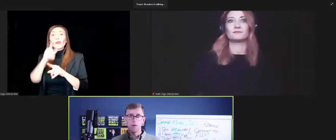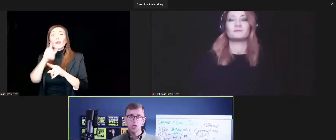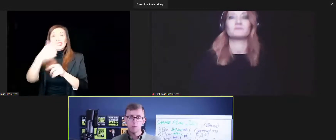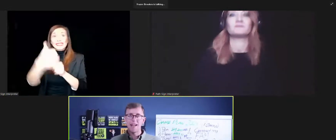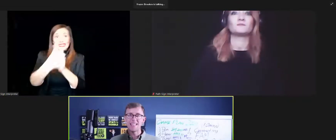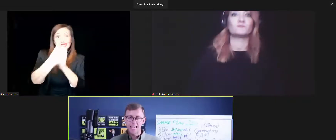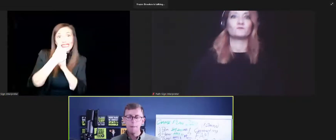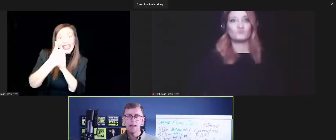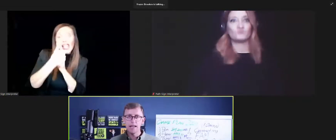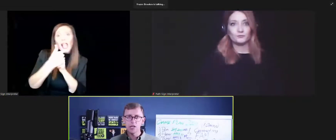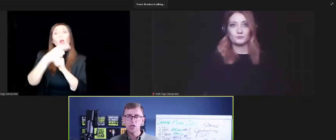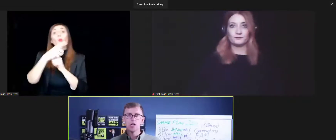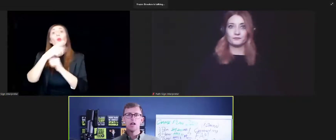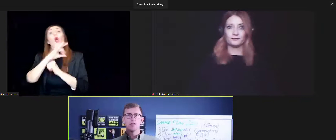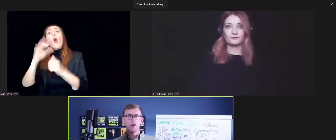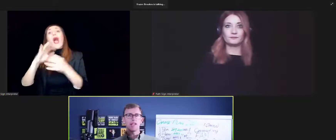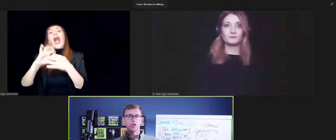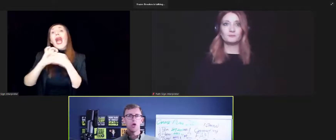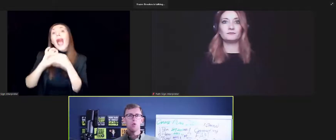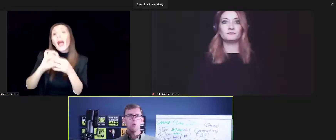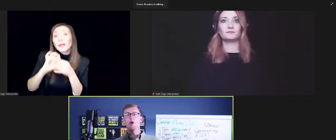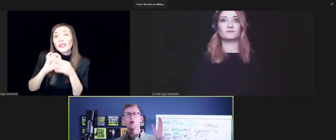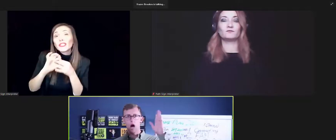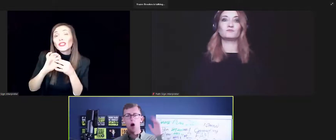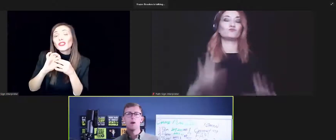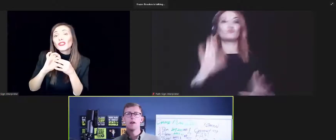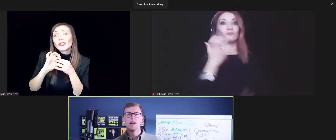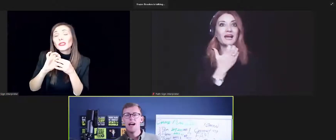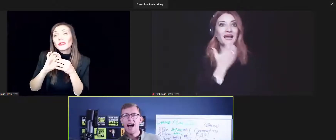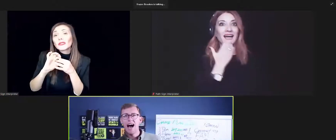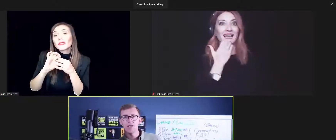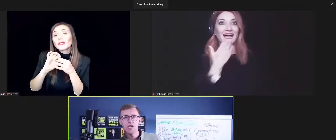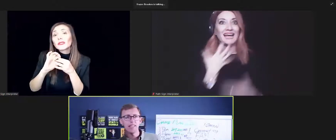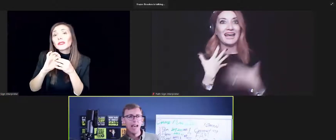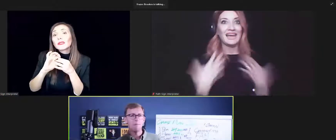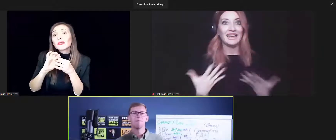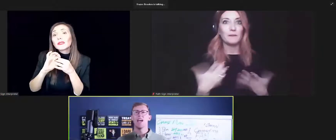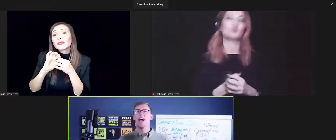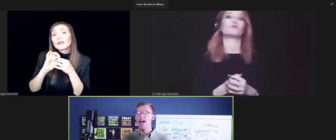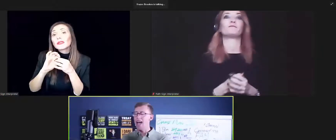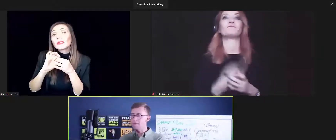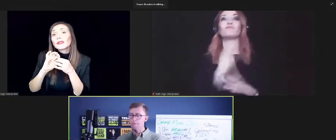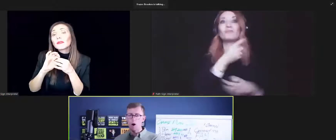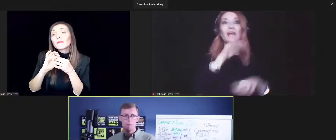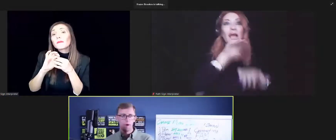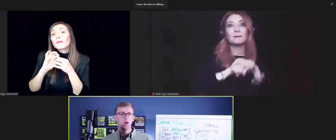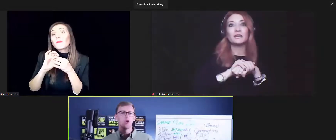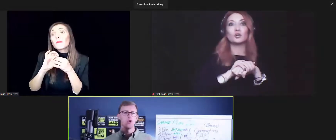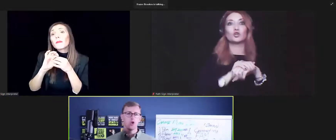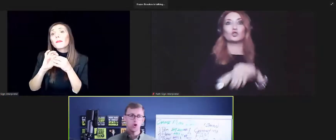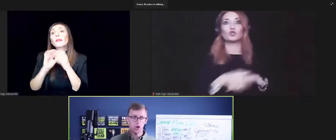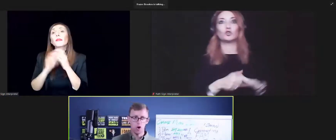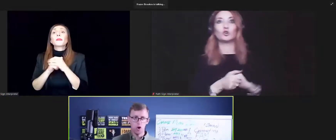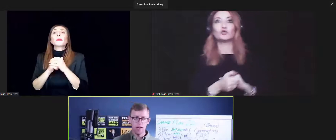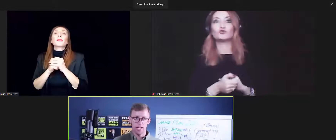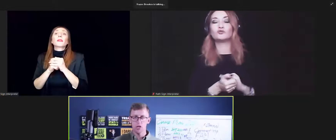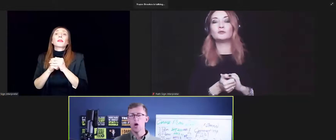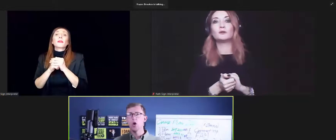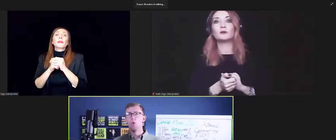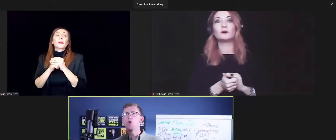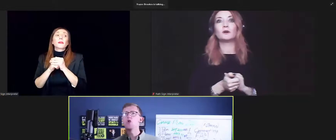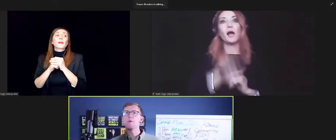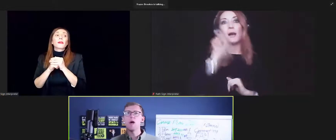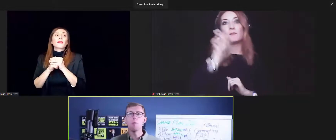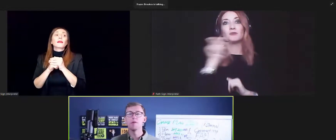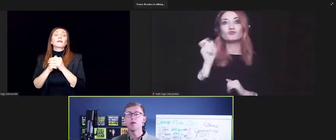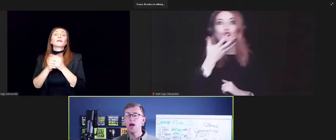going to spend 10 minutes, 3, 2, 1, go, asking them, hey, Bob, just curious,